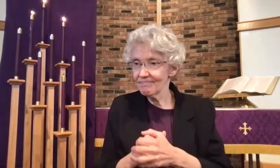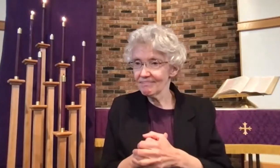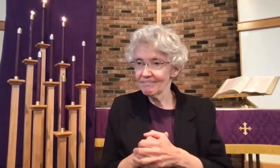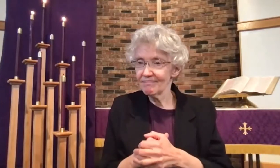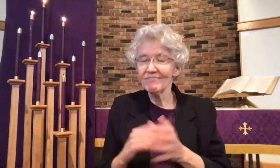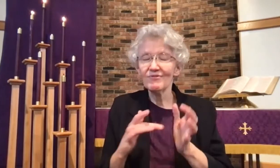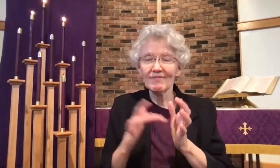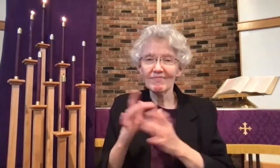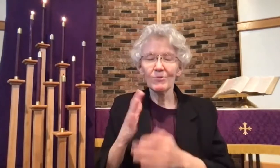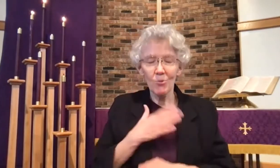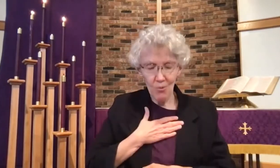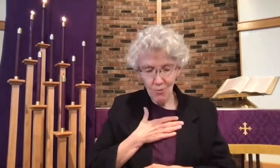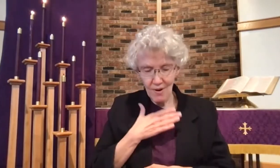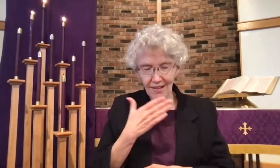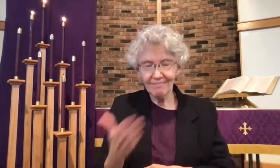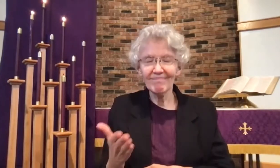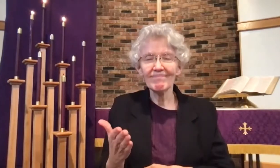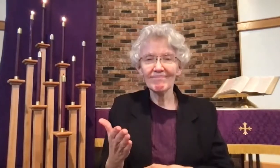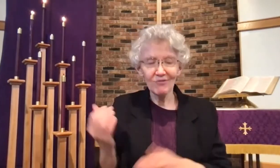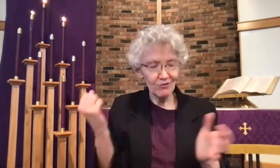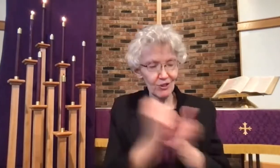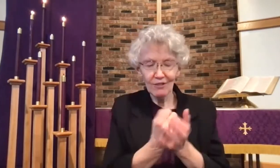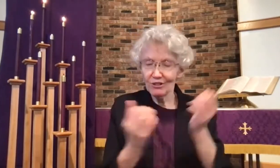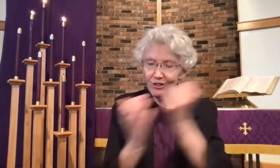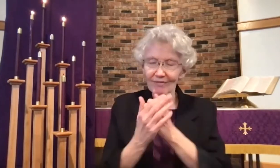And the eighth example is when Jesus